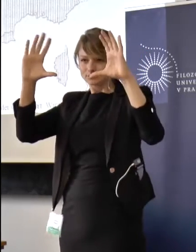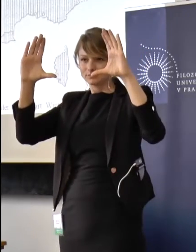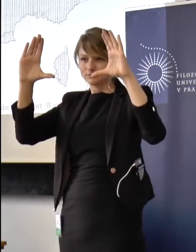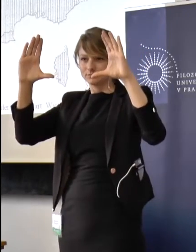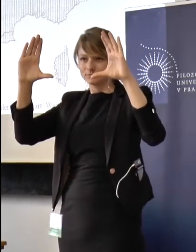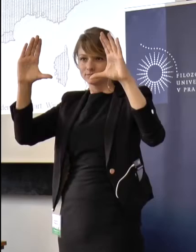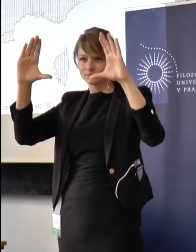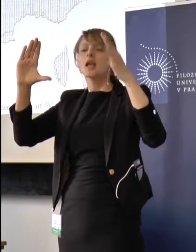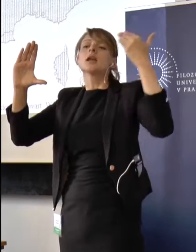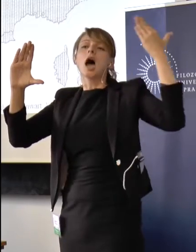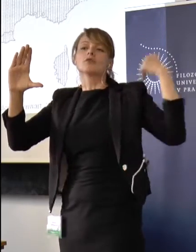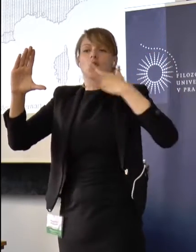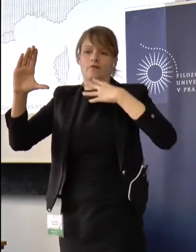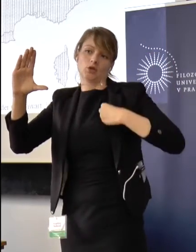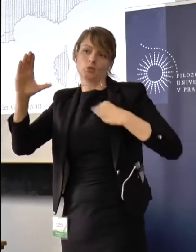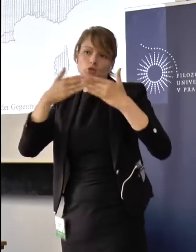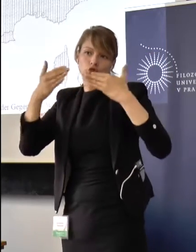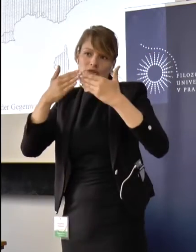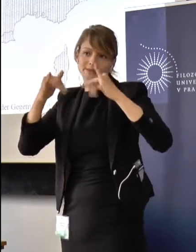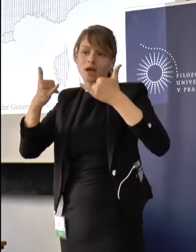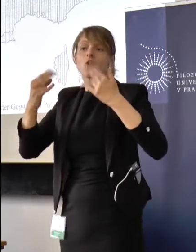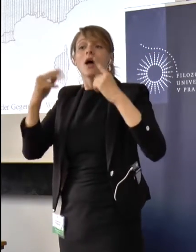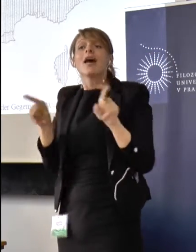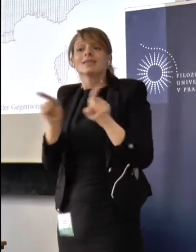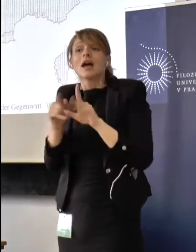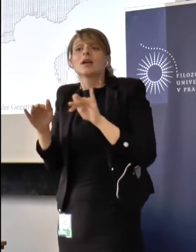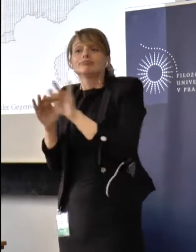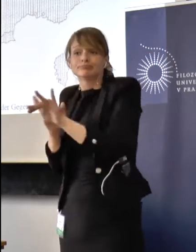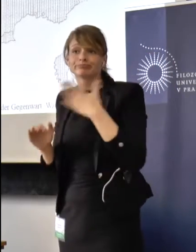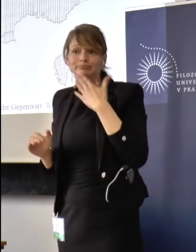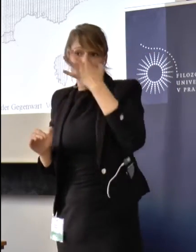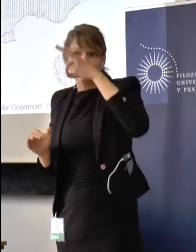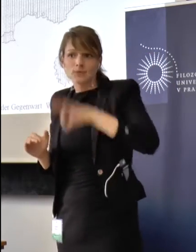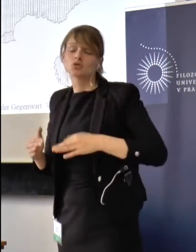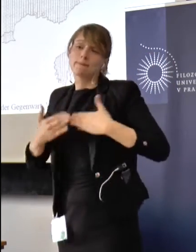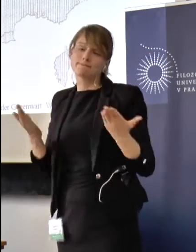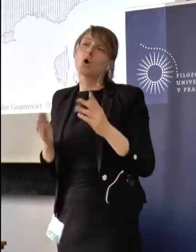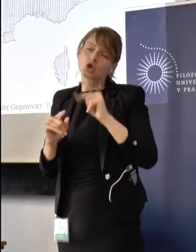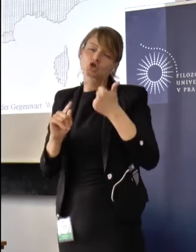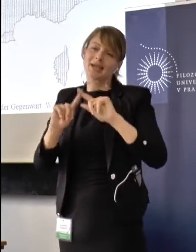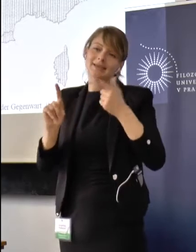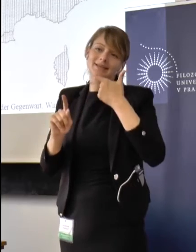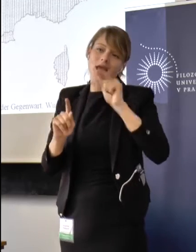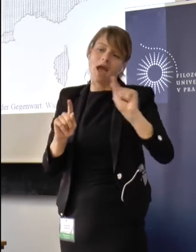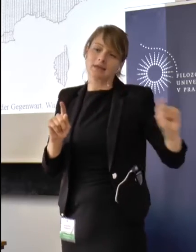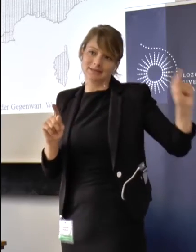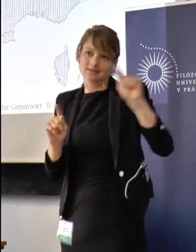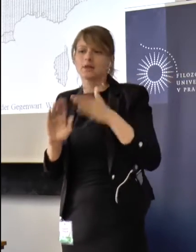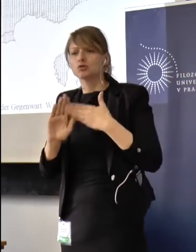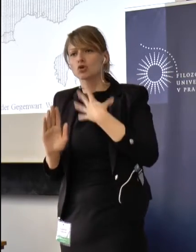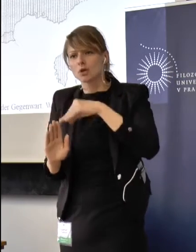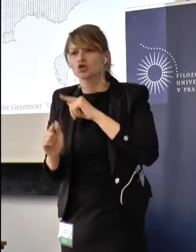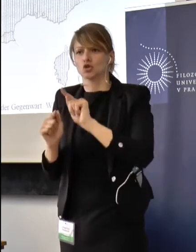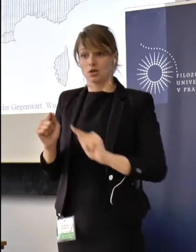in the run of the time and through education, the French learned French. And this model, I think, is also